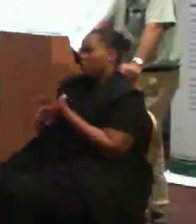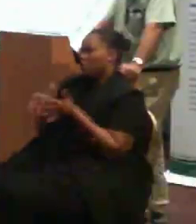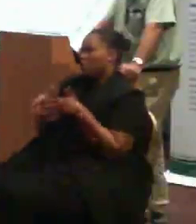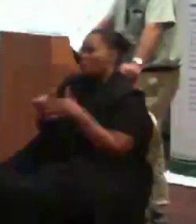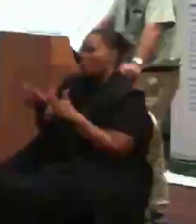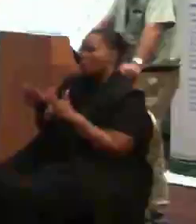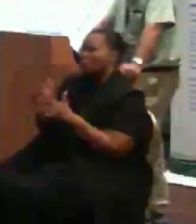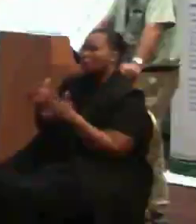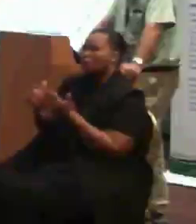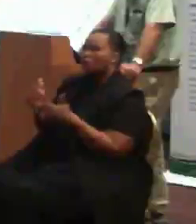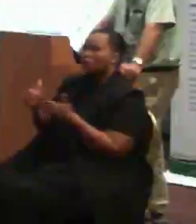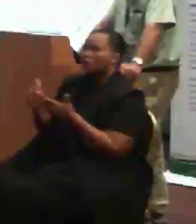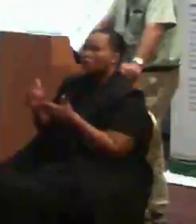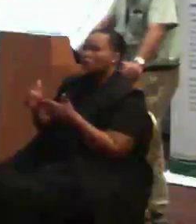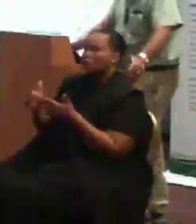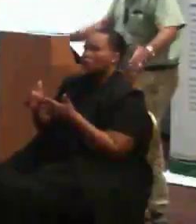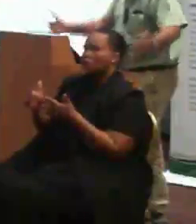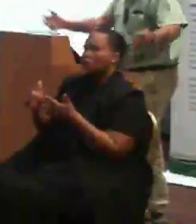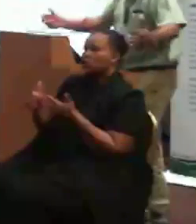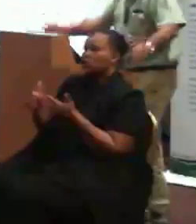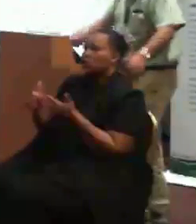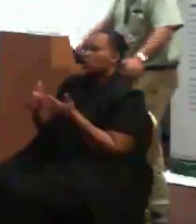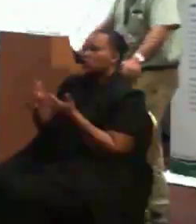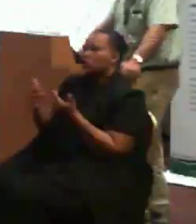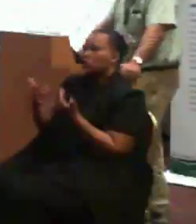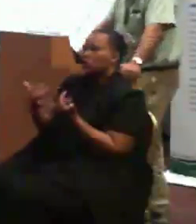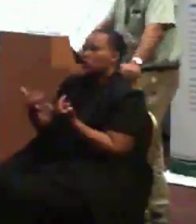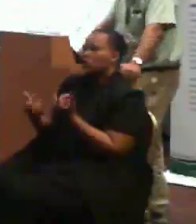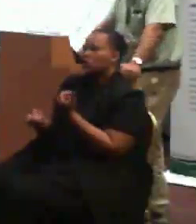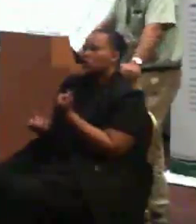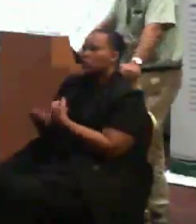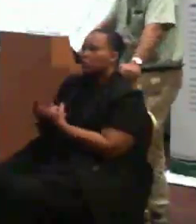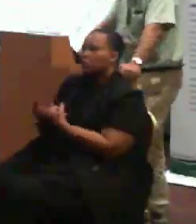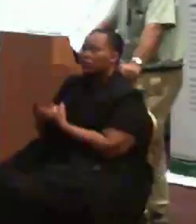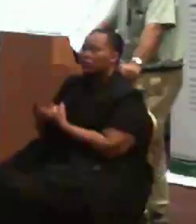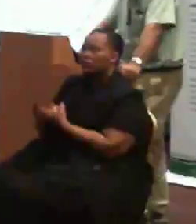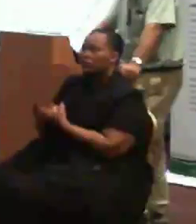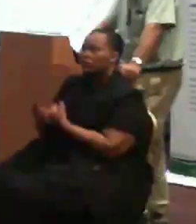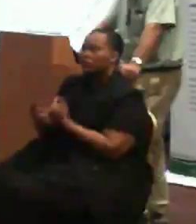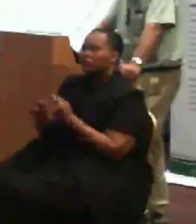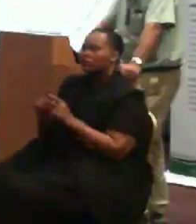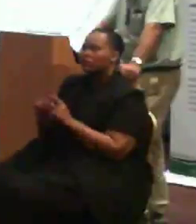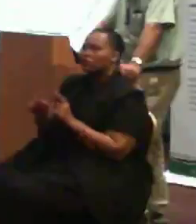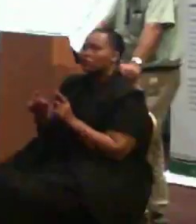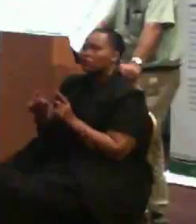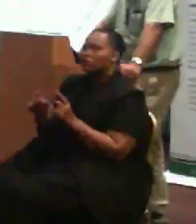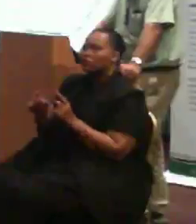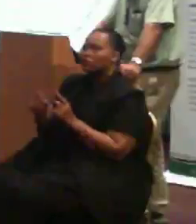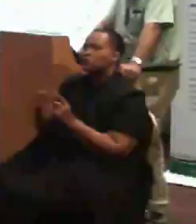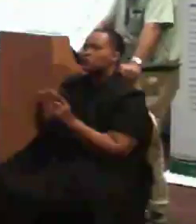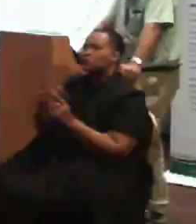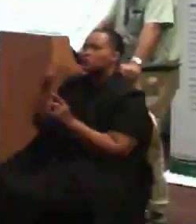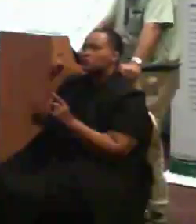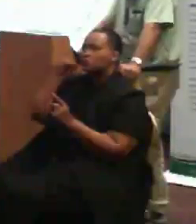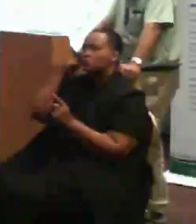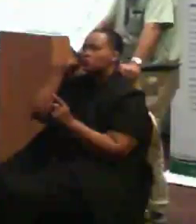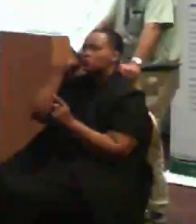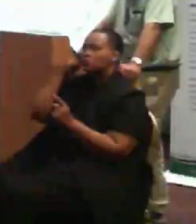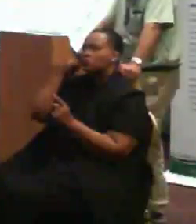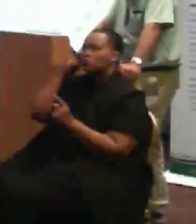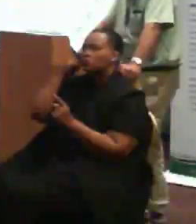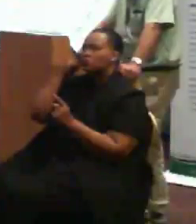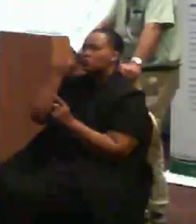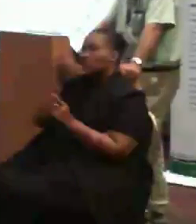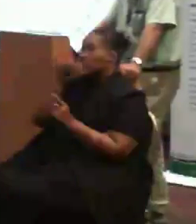the processes that is in place, that started, but I'm of the opinion it's not unforgivingly on